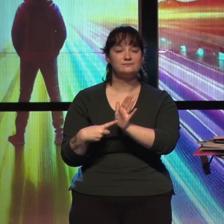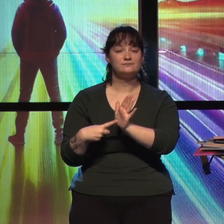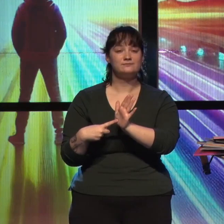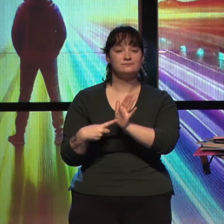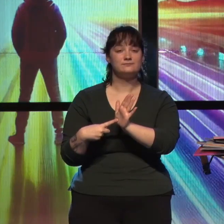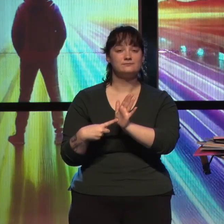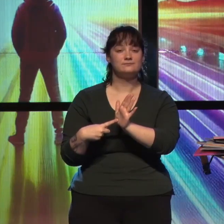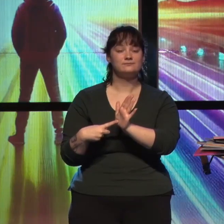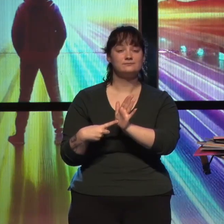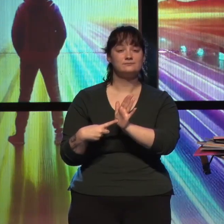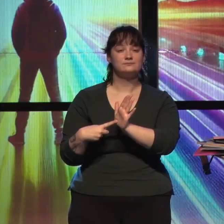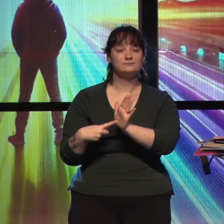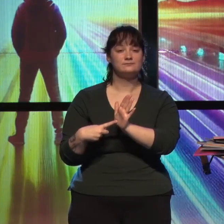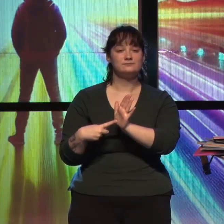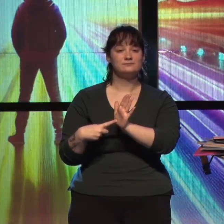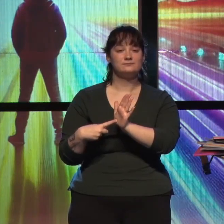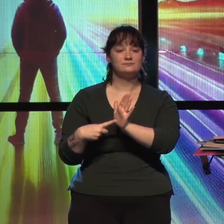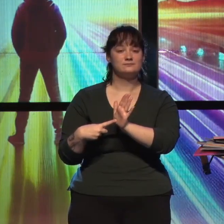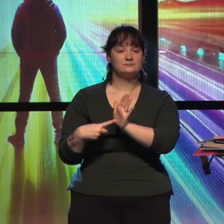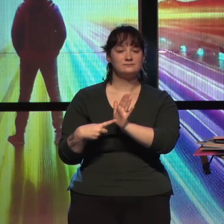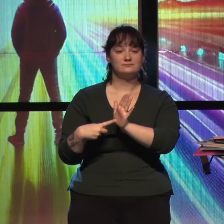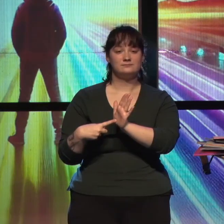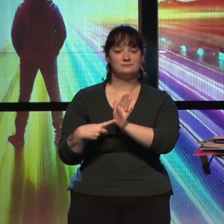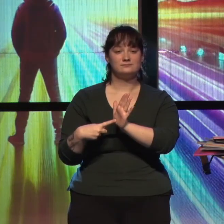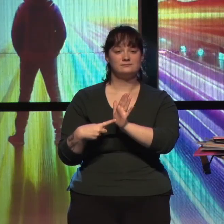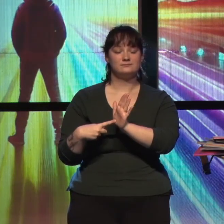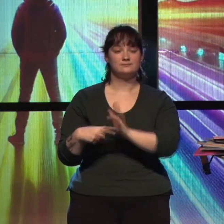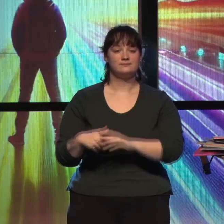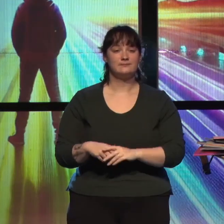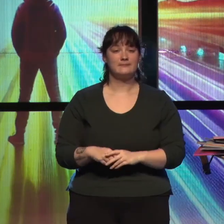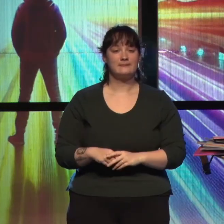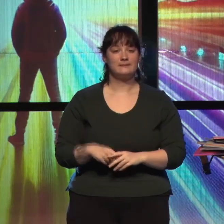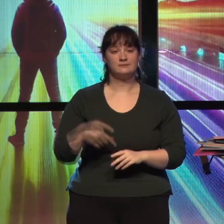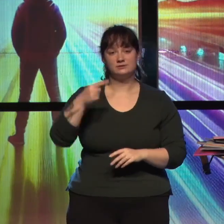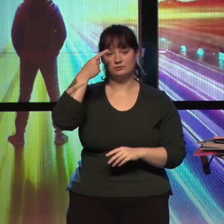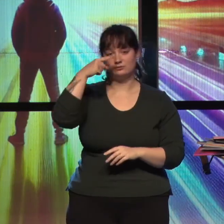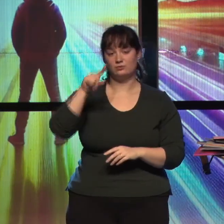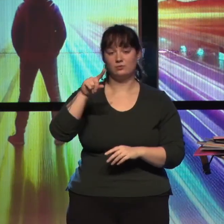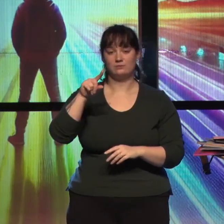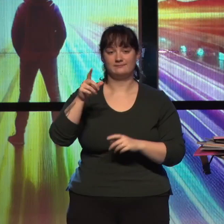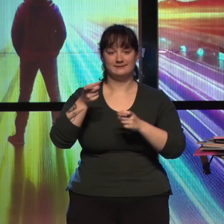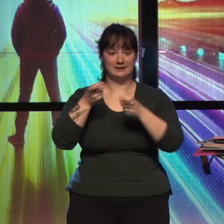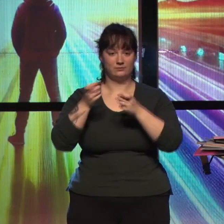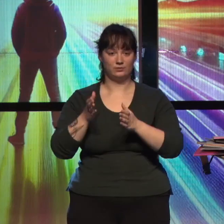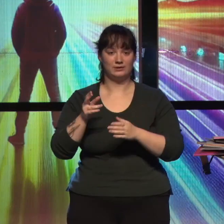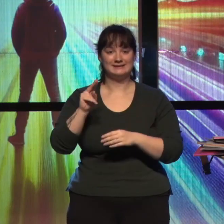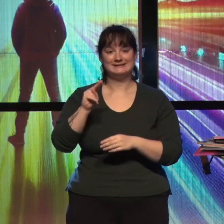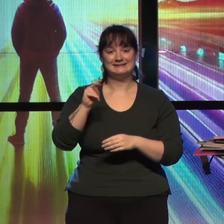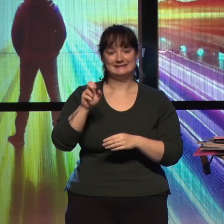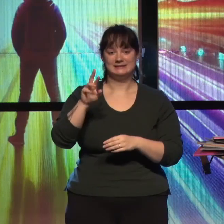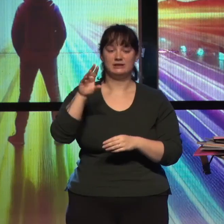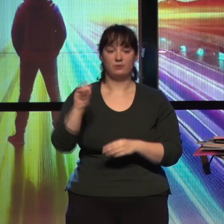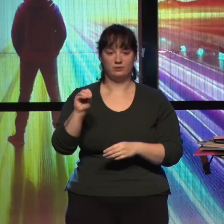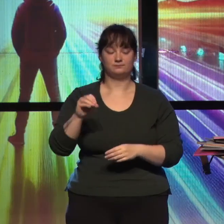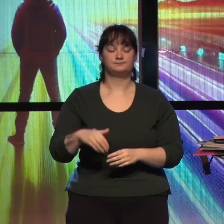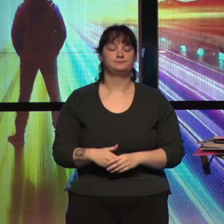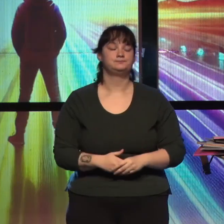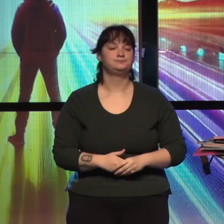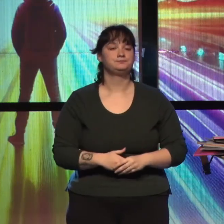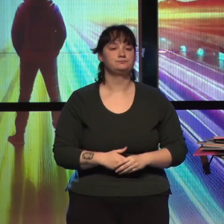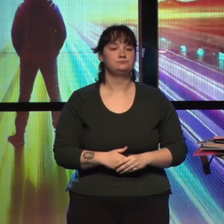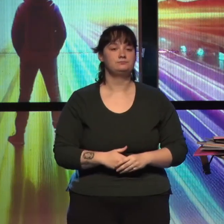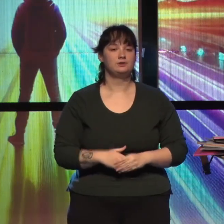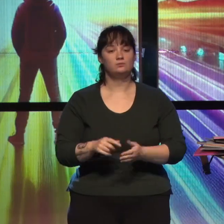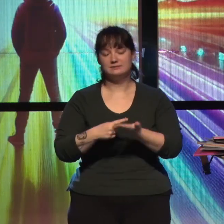you study numbers and letters and things like that. Here's the deal. This week, okay, I'm going to do a video all about this number and